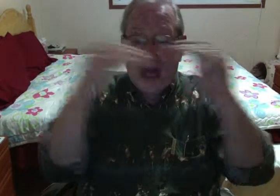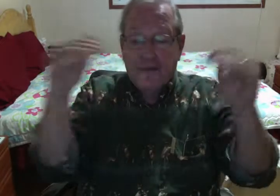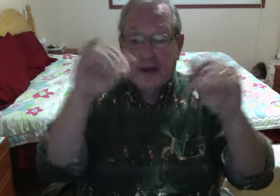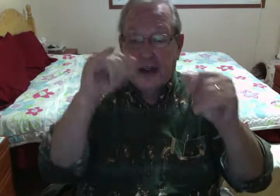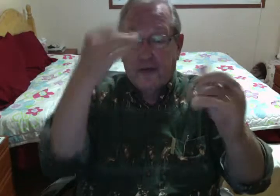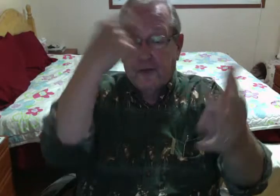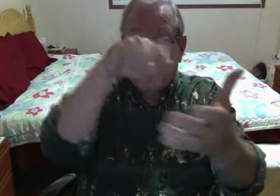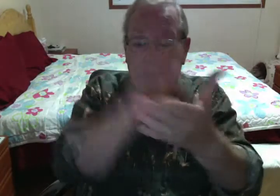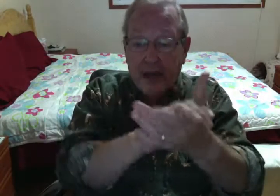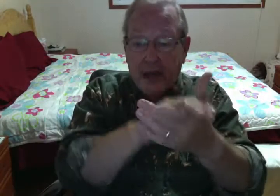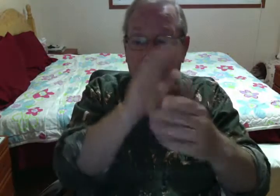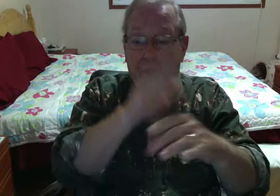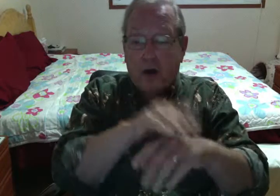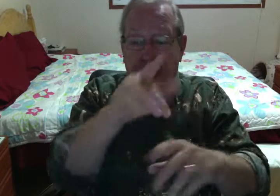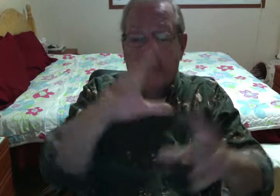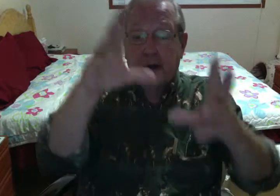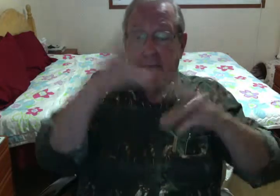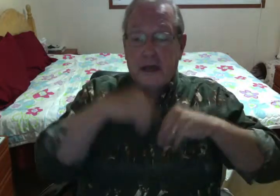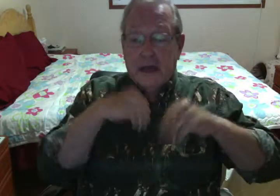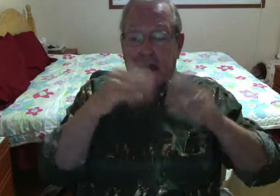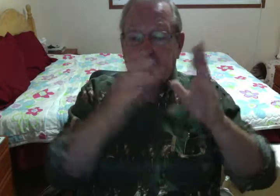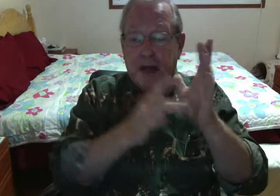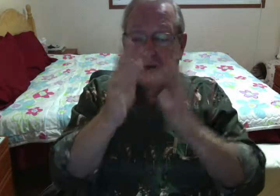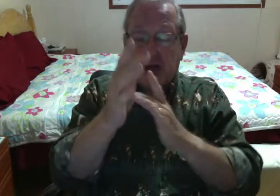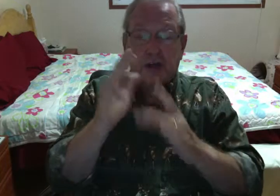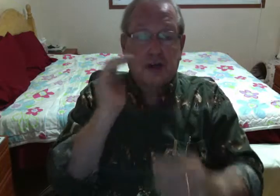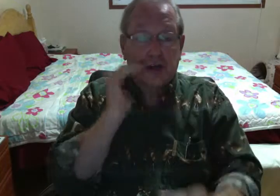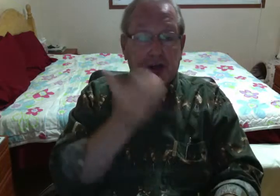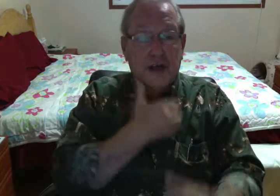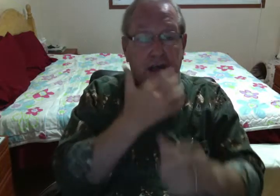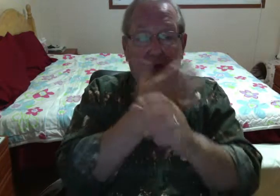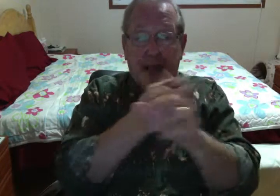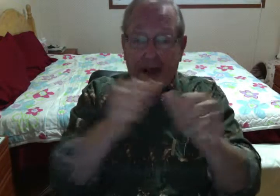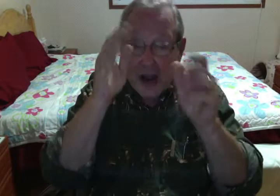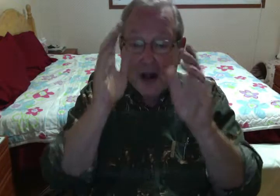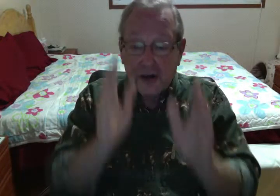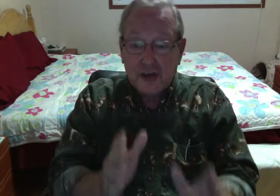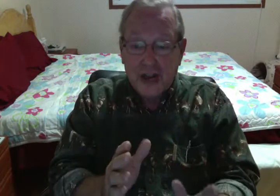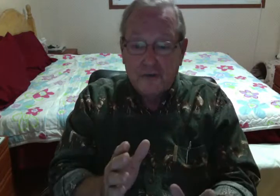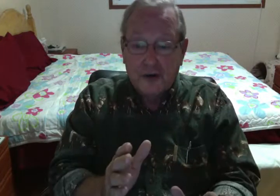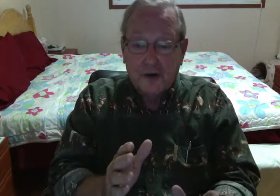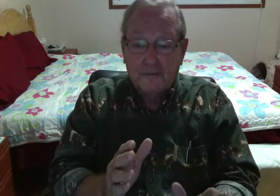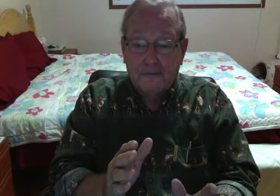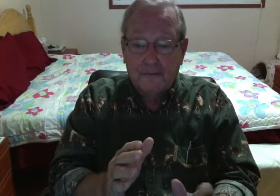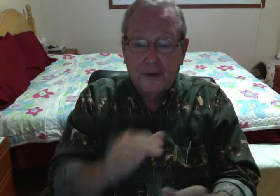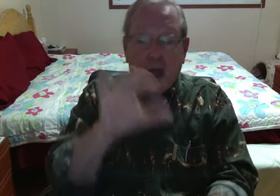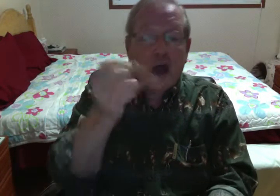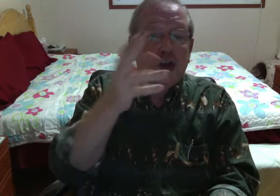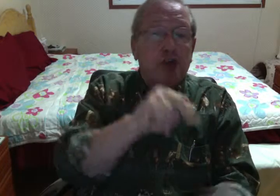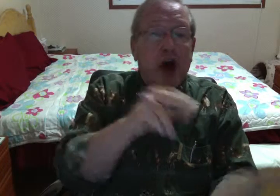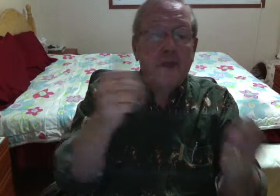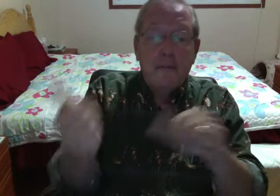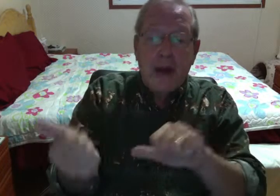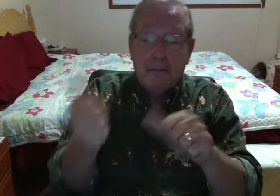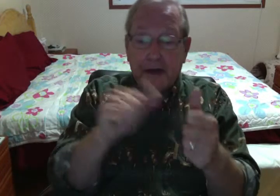heaven if we believe on him, except Jesus is our Savior. John the Baptist